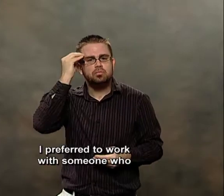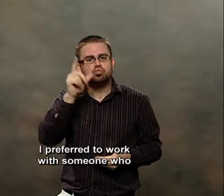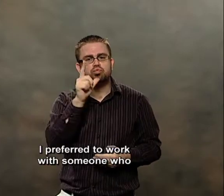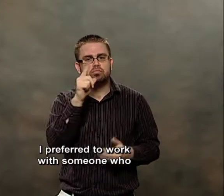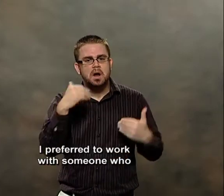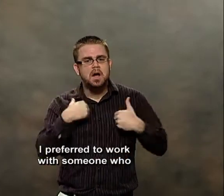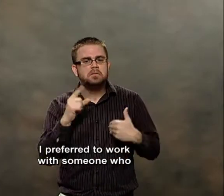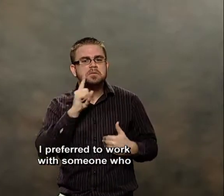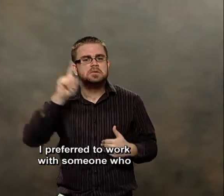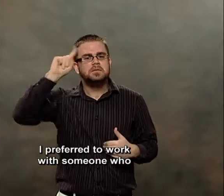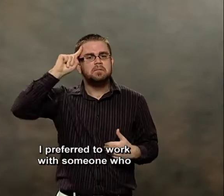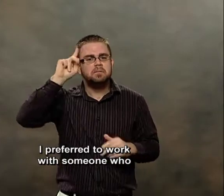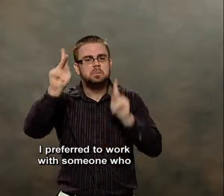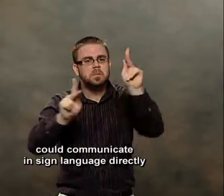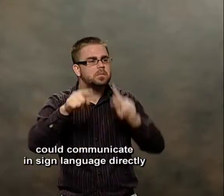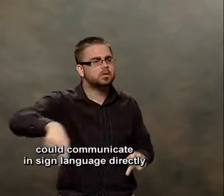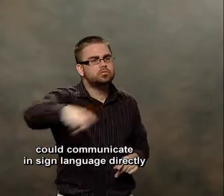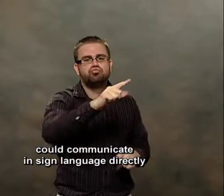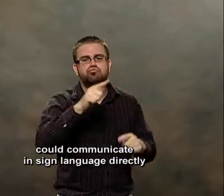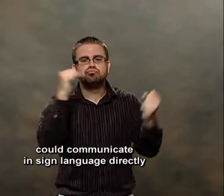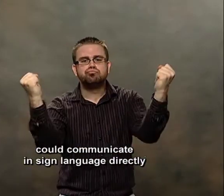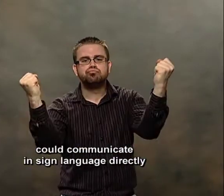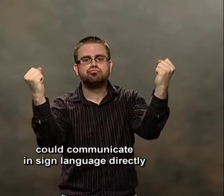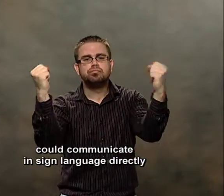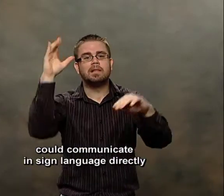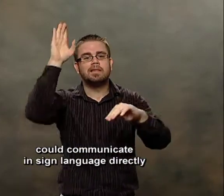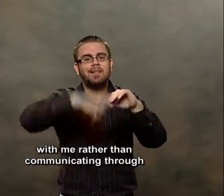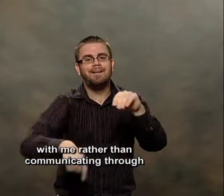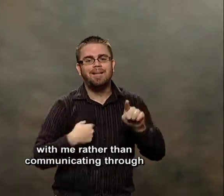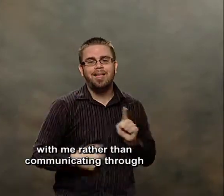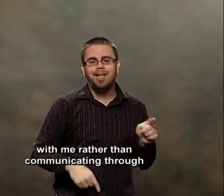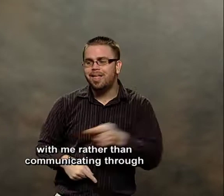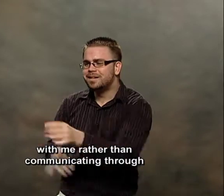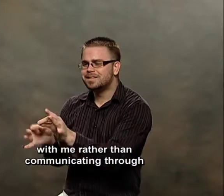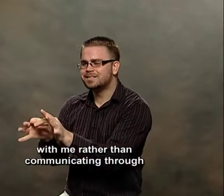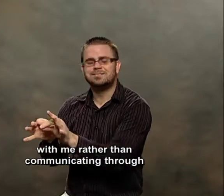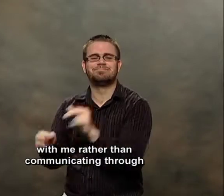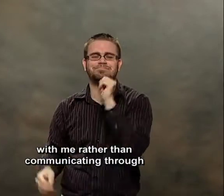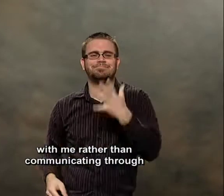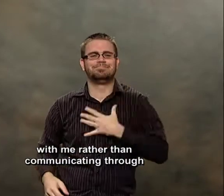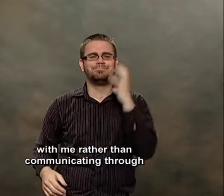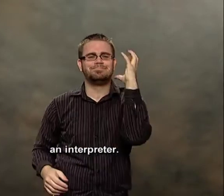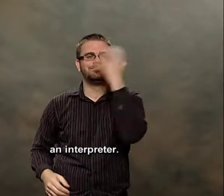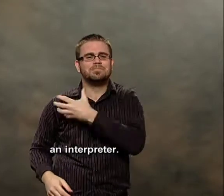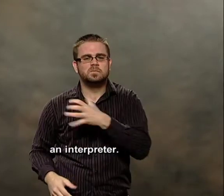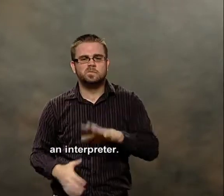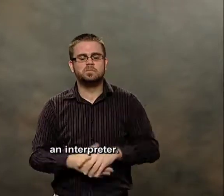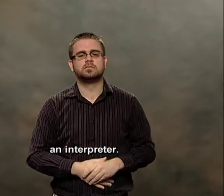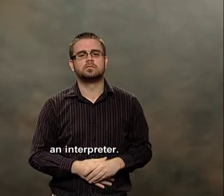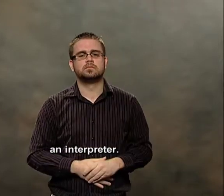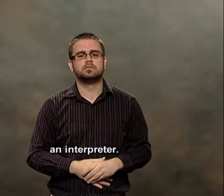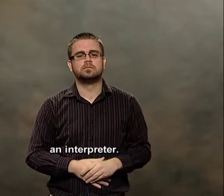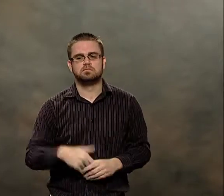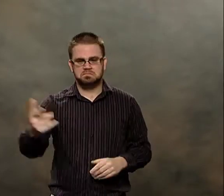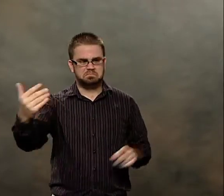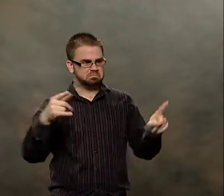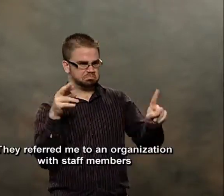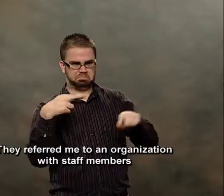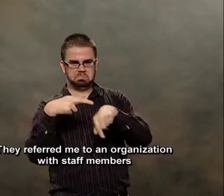work with somebody who could communicate in sign language directly with me rather than communicating through an interpreter. They referred